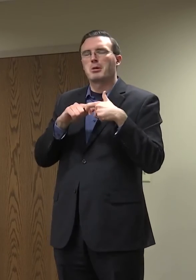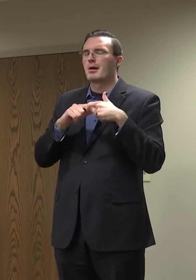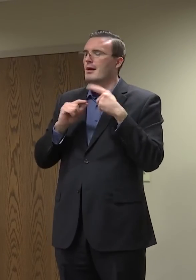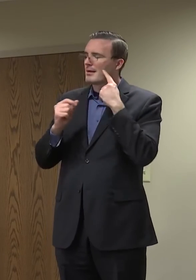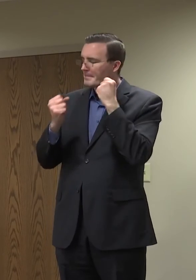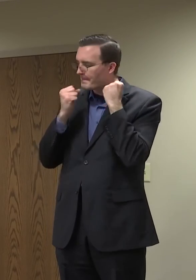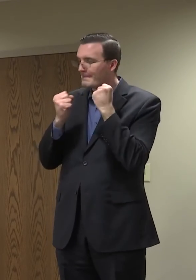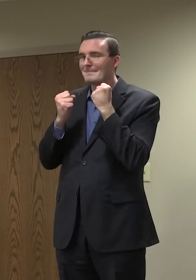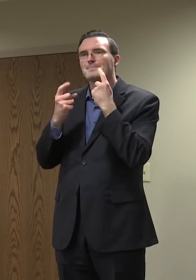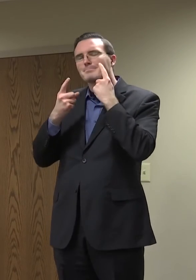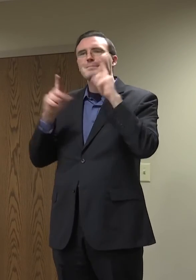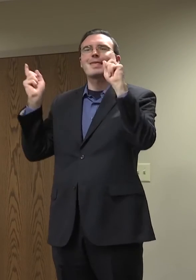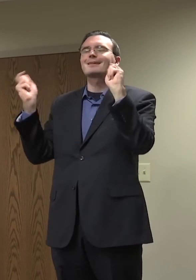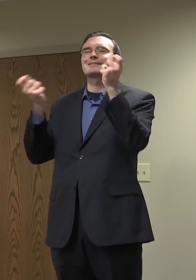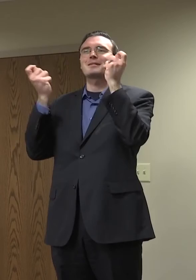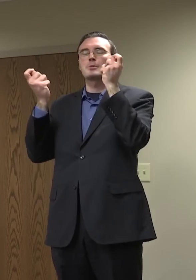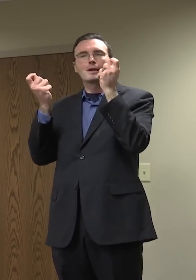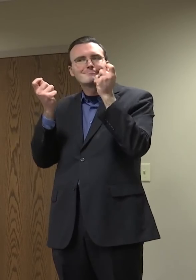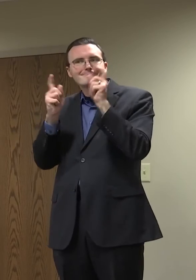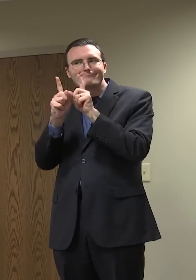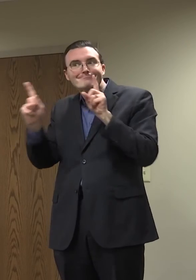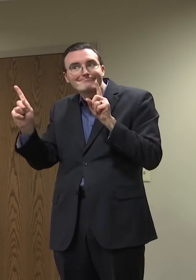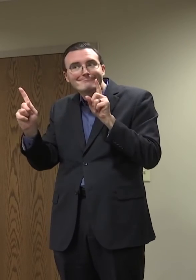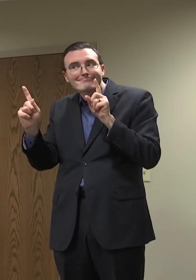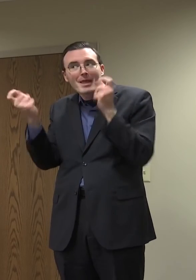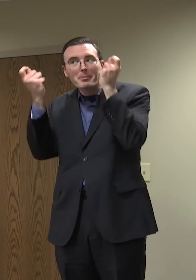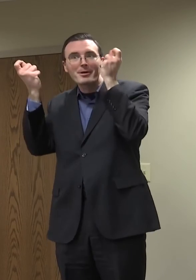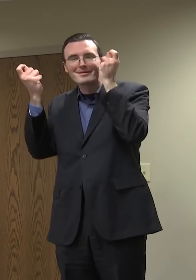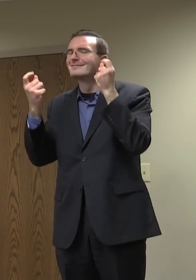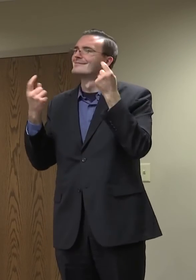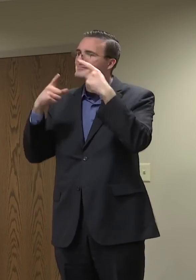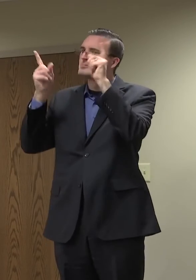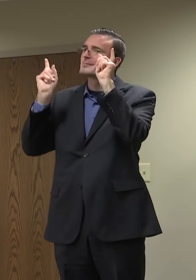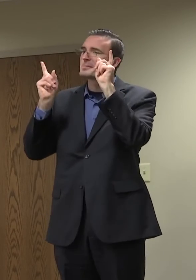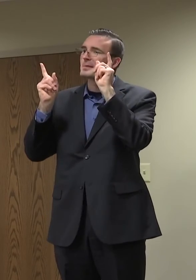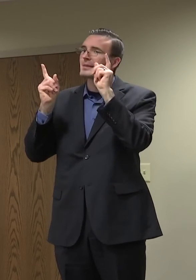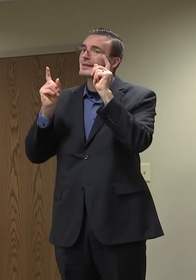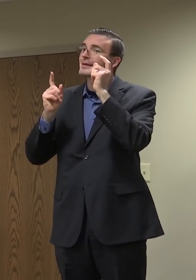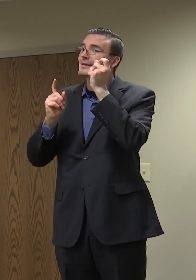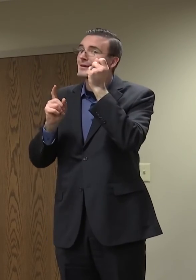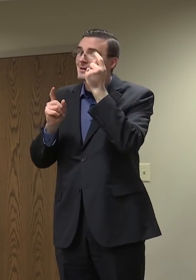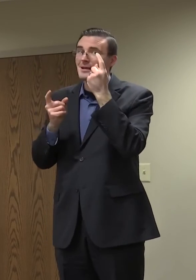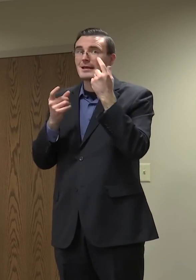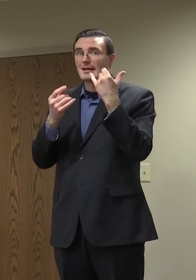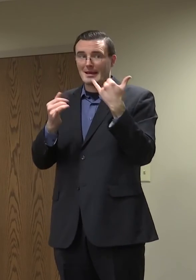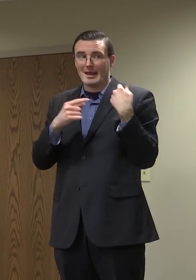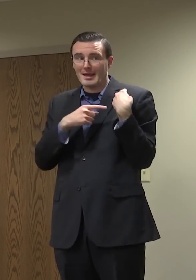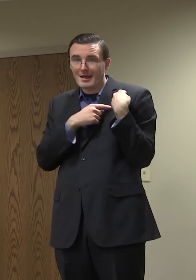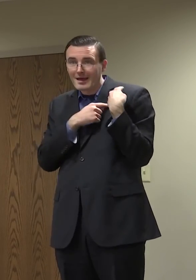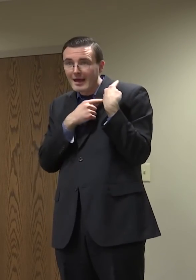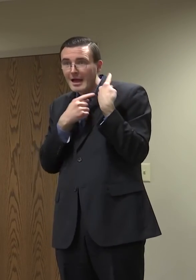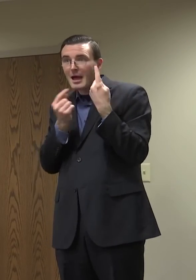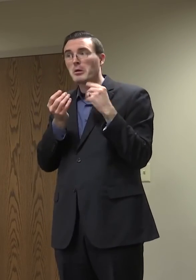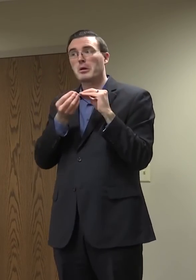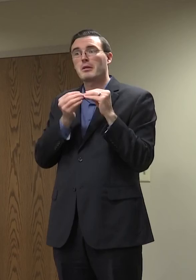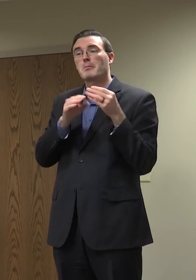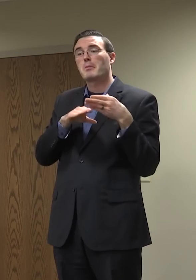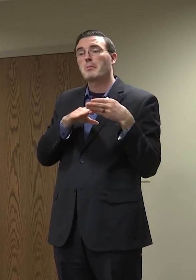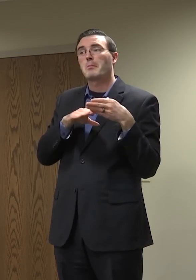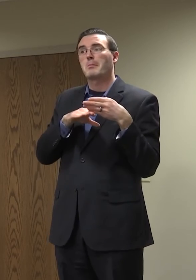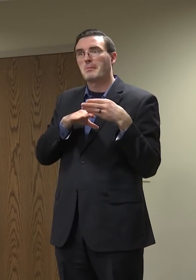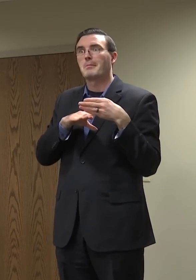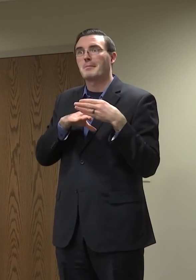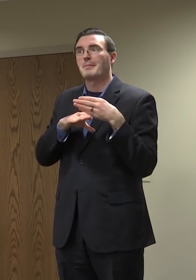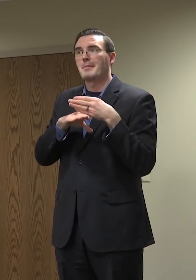socially distanced celebration. But we also have to understand we got here through a lot of hard work. And